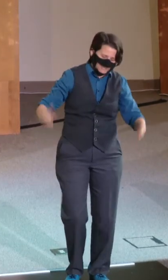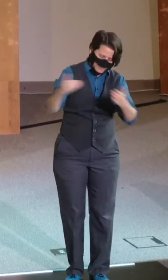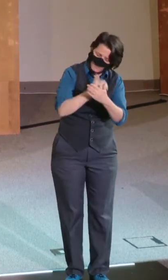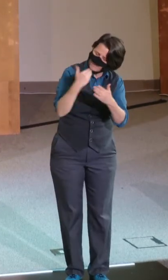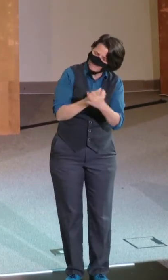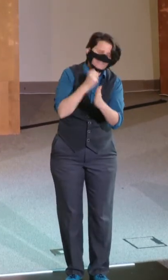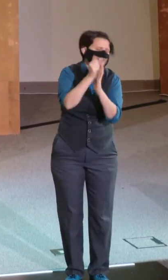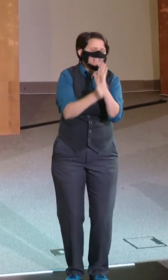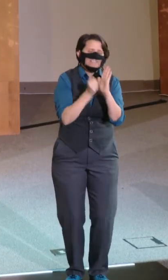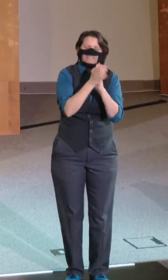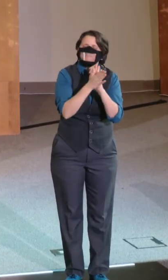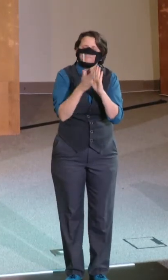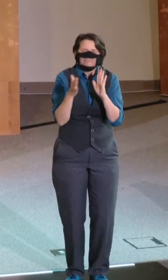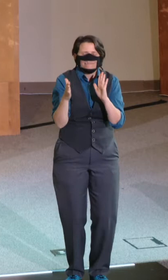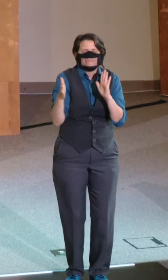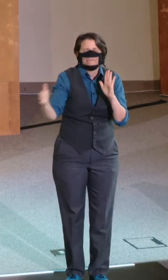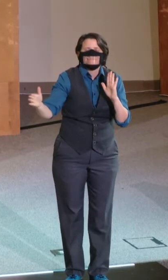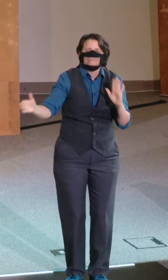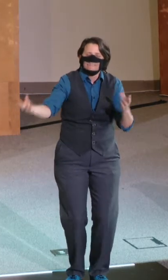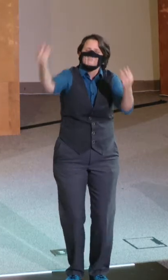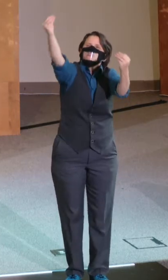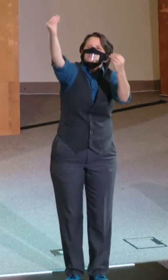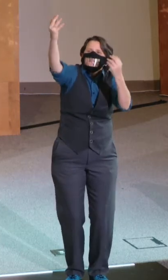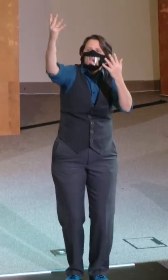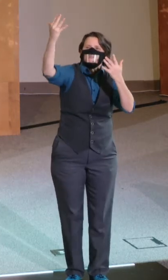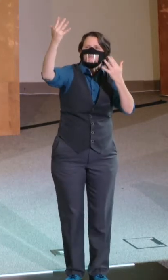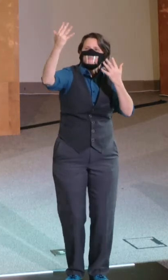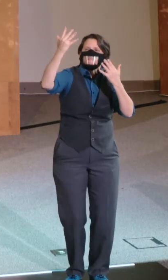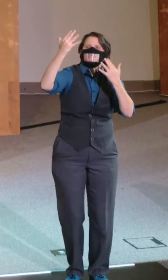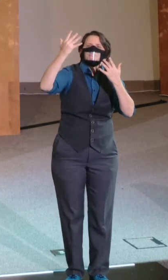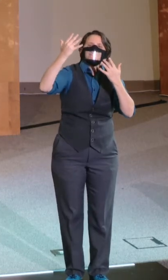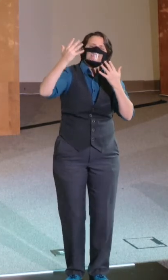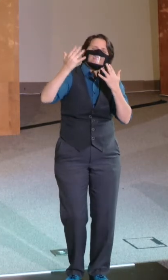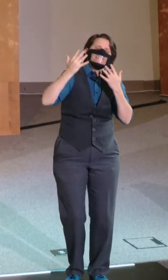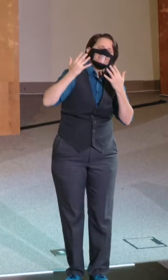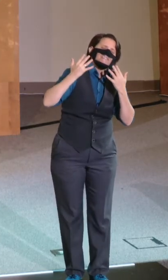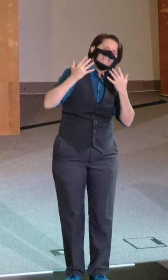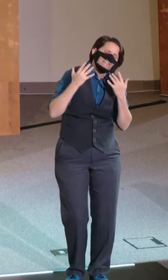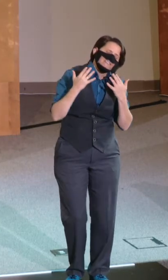It's a new season coming to me.